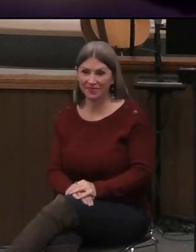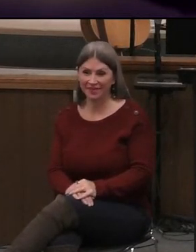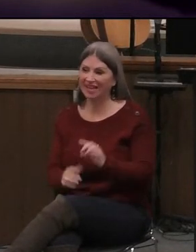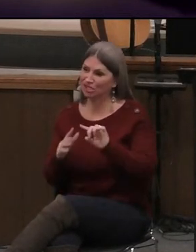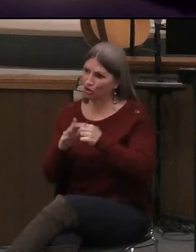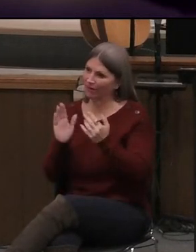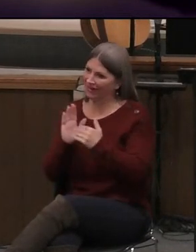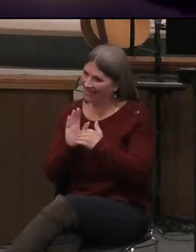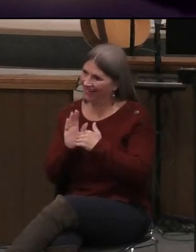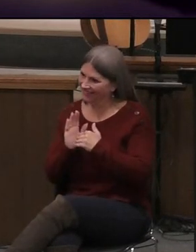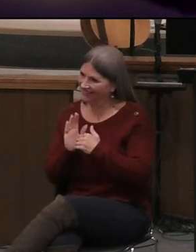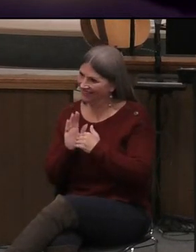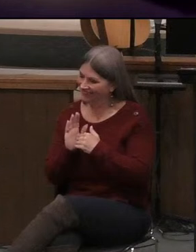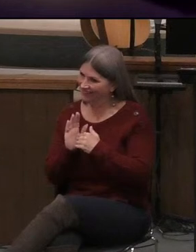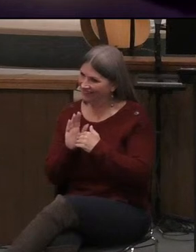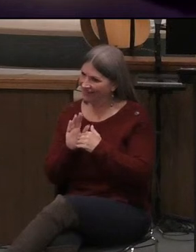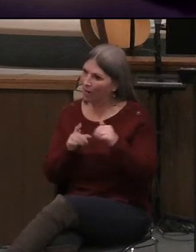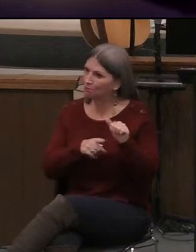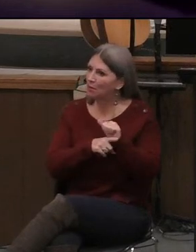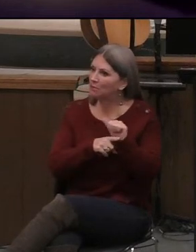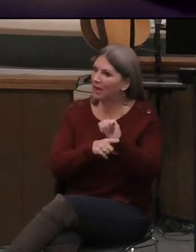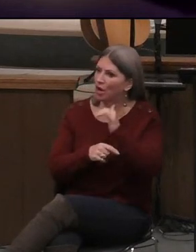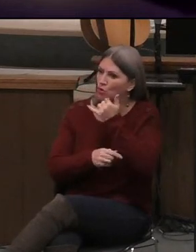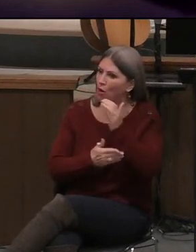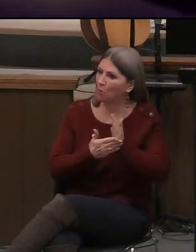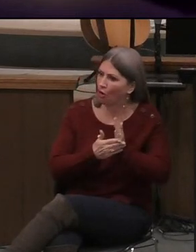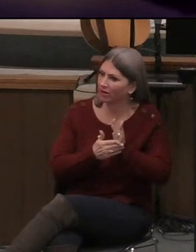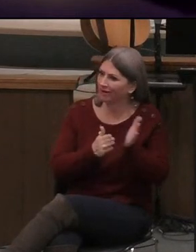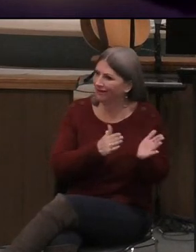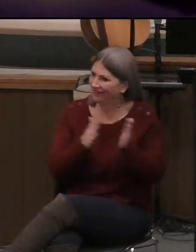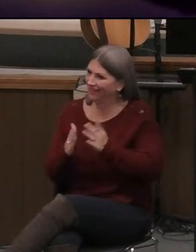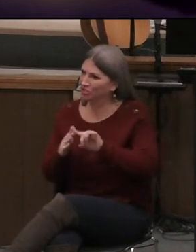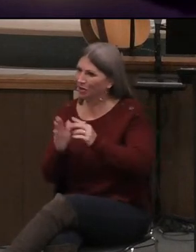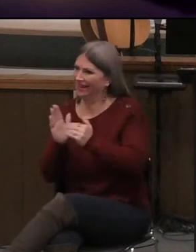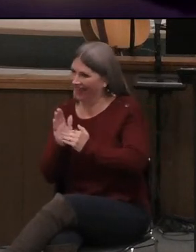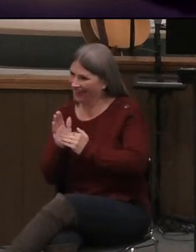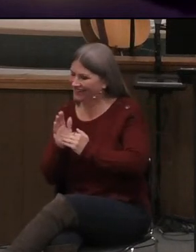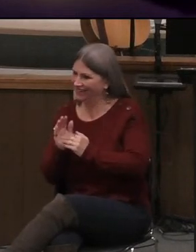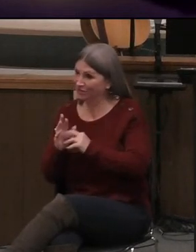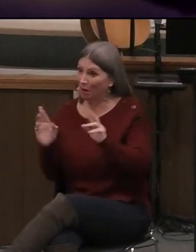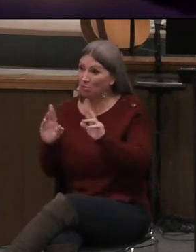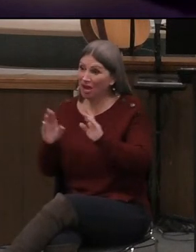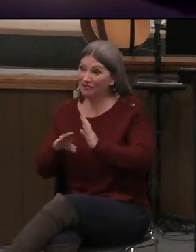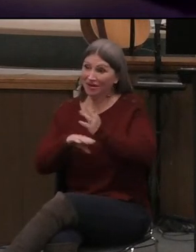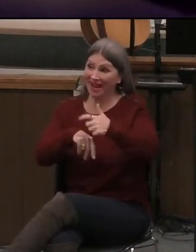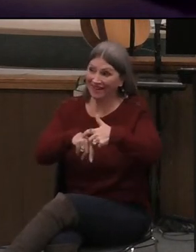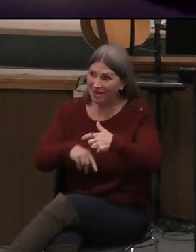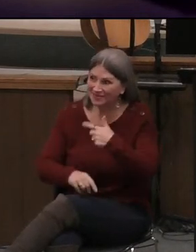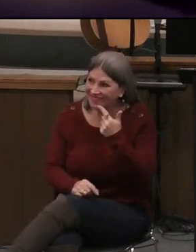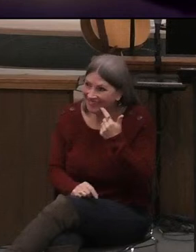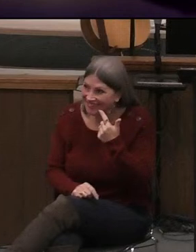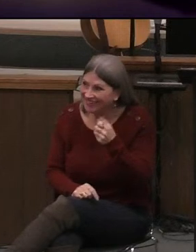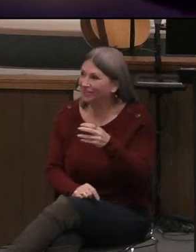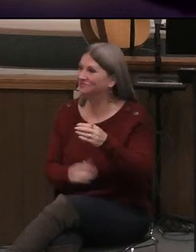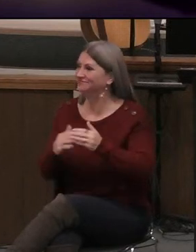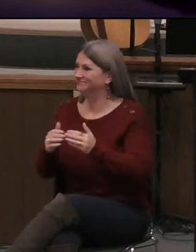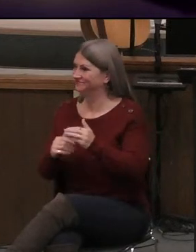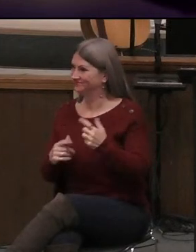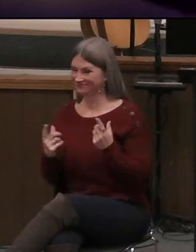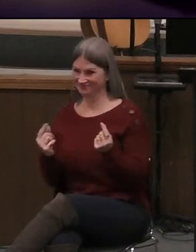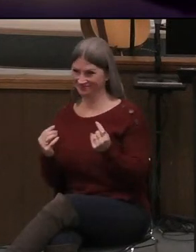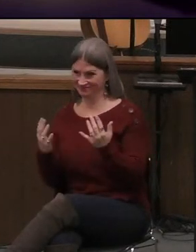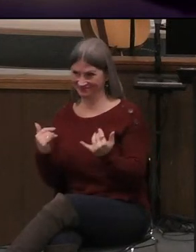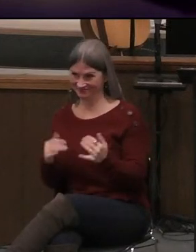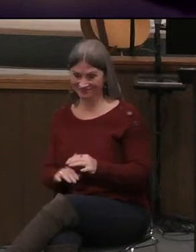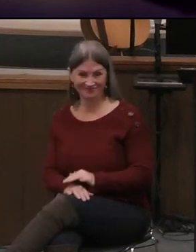start over again, but at least I'm prepared for the next time I get up here and speak. What I want to do